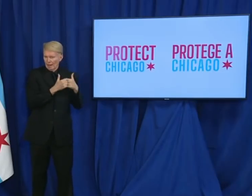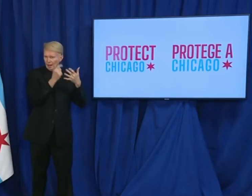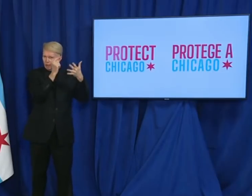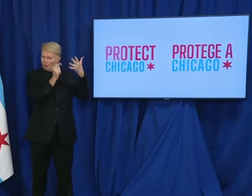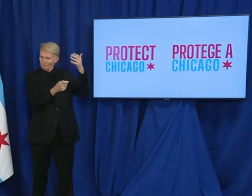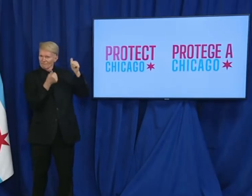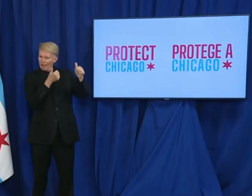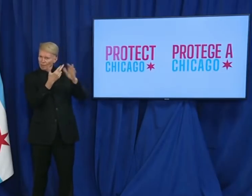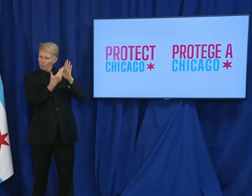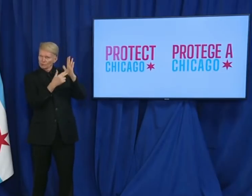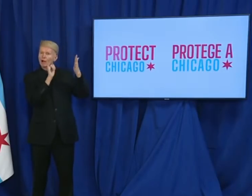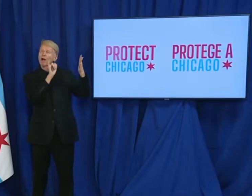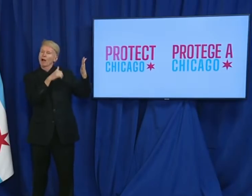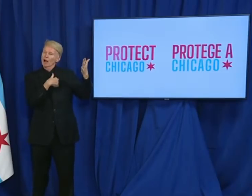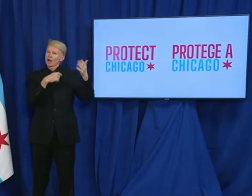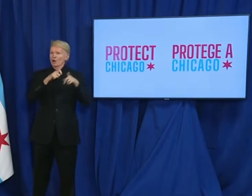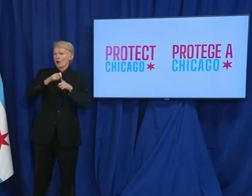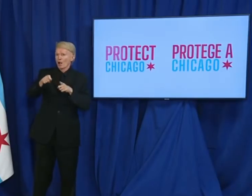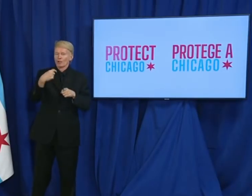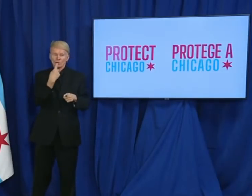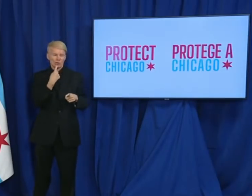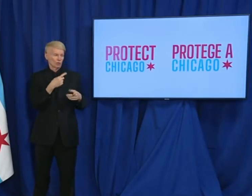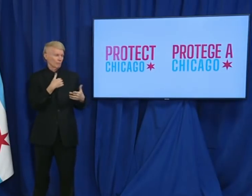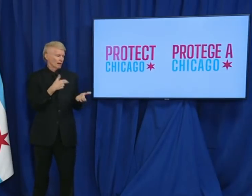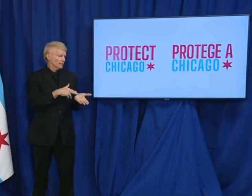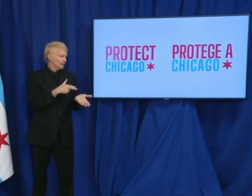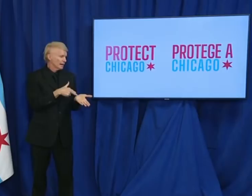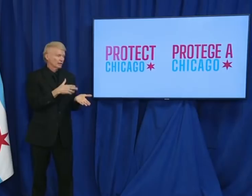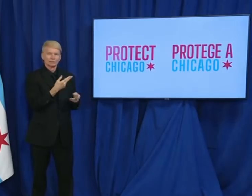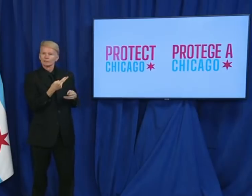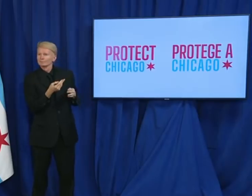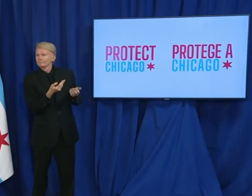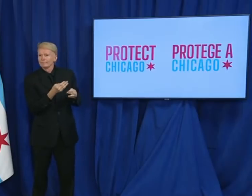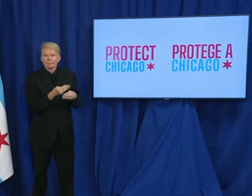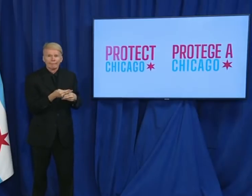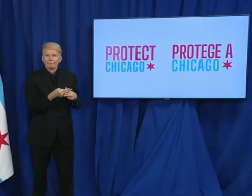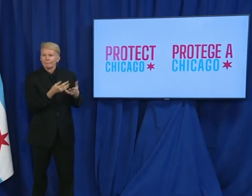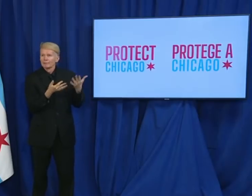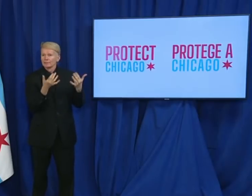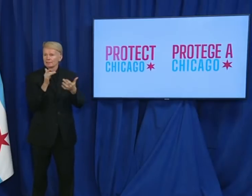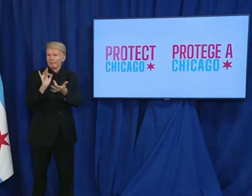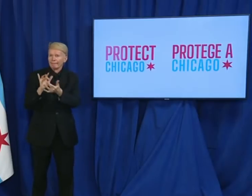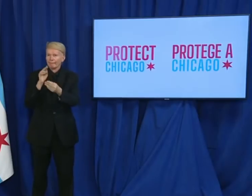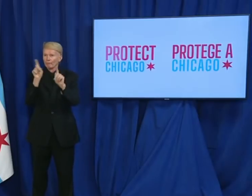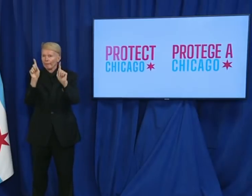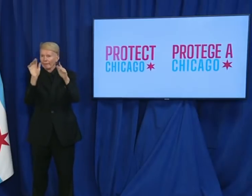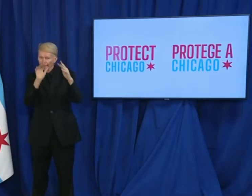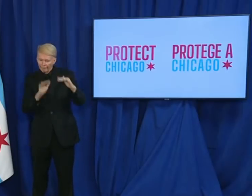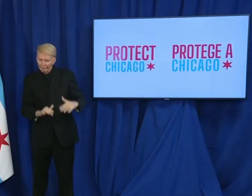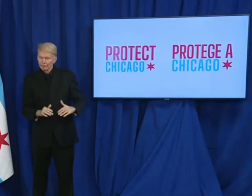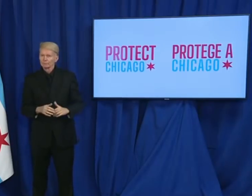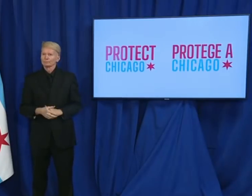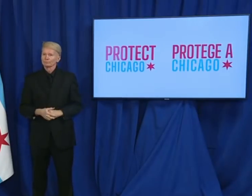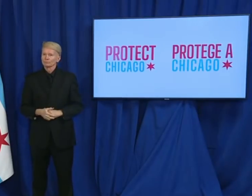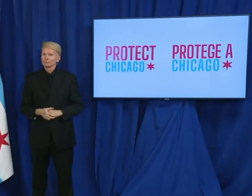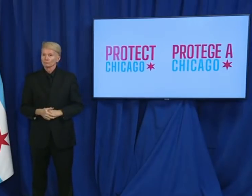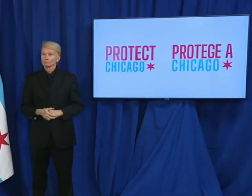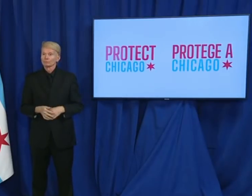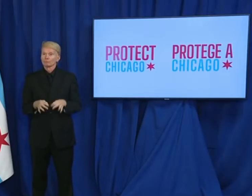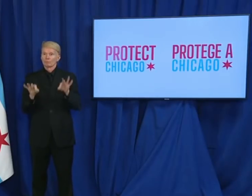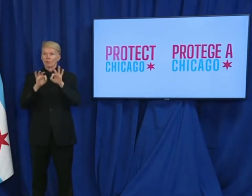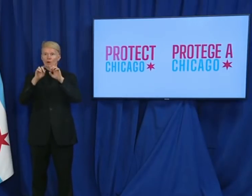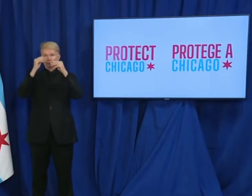and quarantine, about who you're calling, who your healthcare provider is. We'll be getting more information out to make sure people